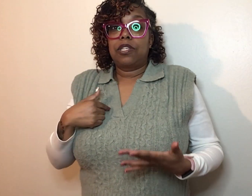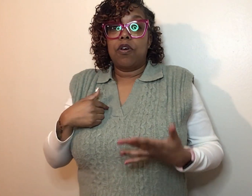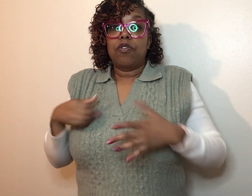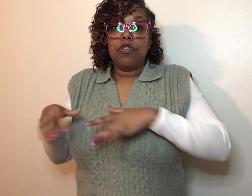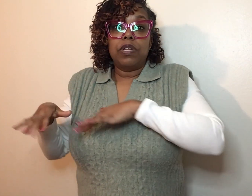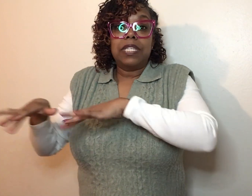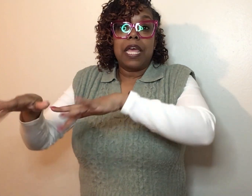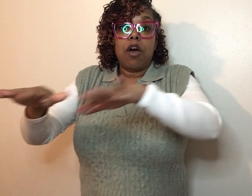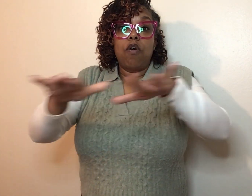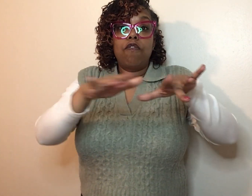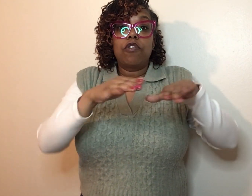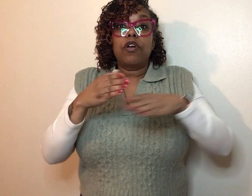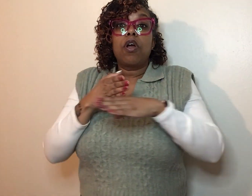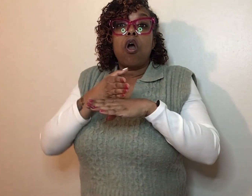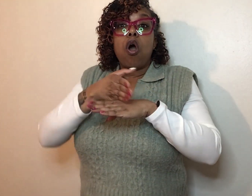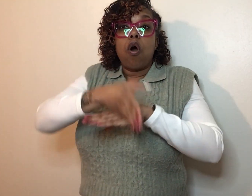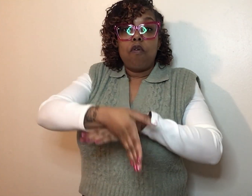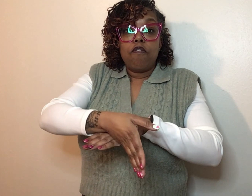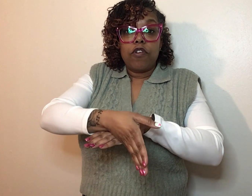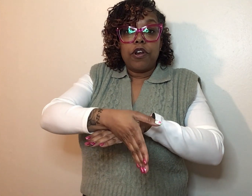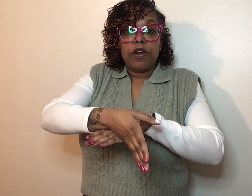So you can say over